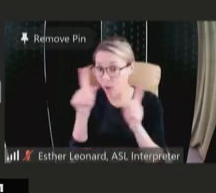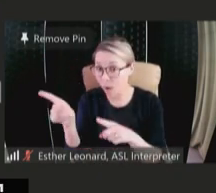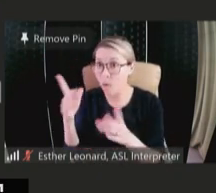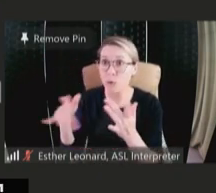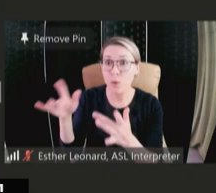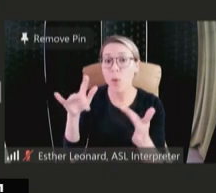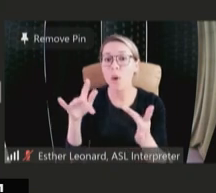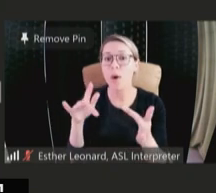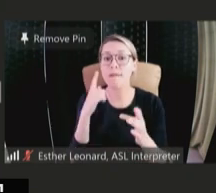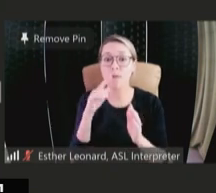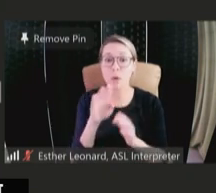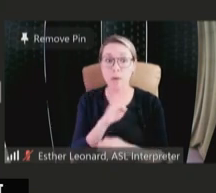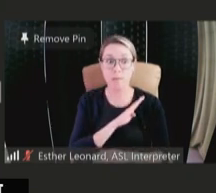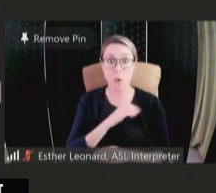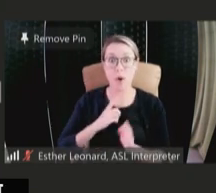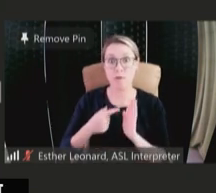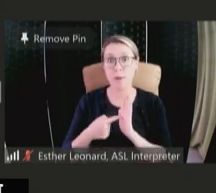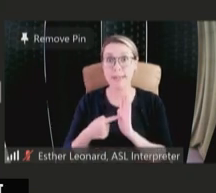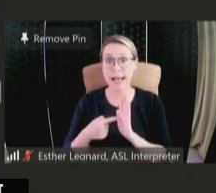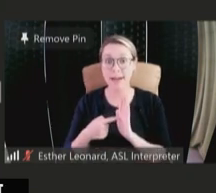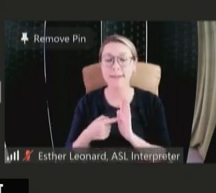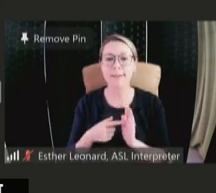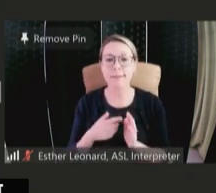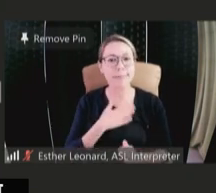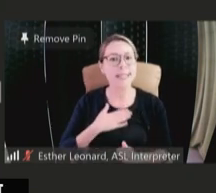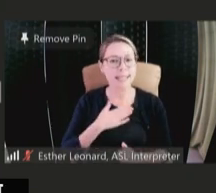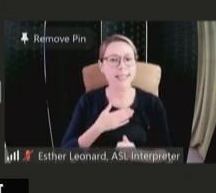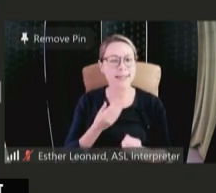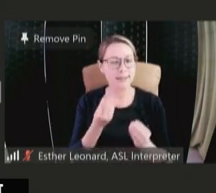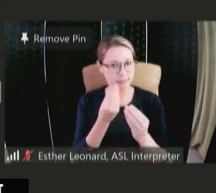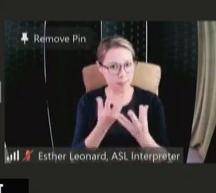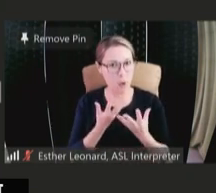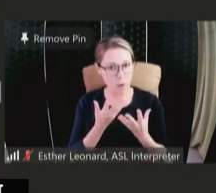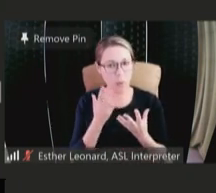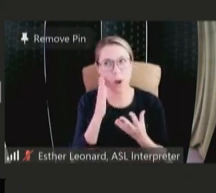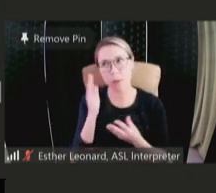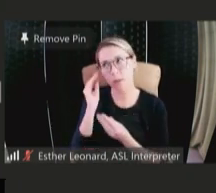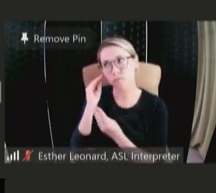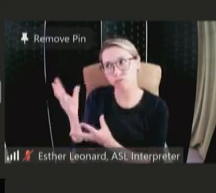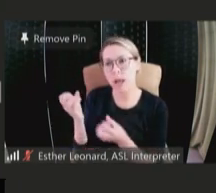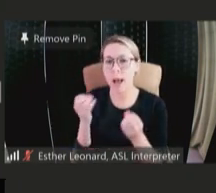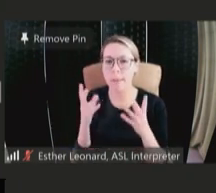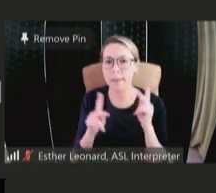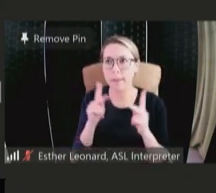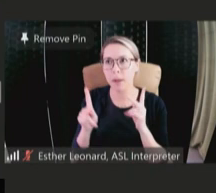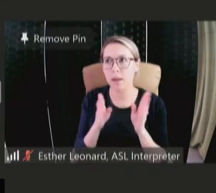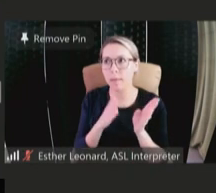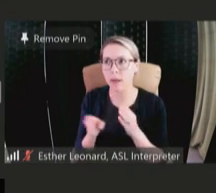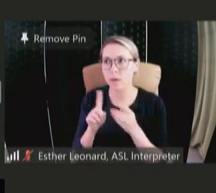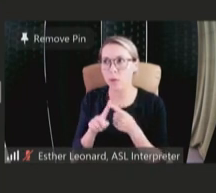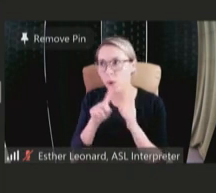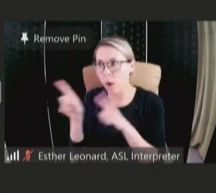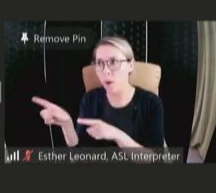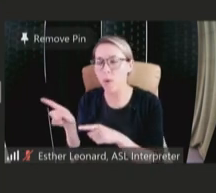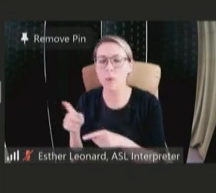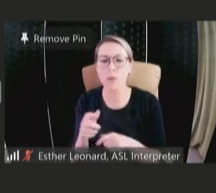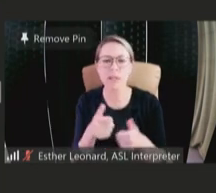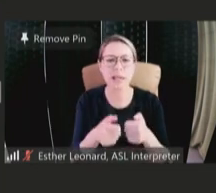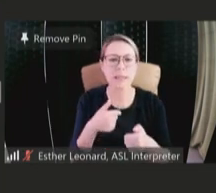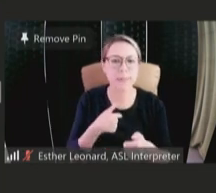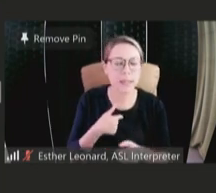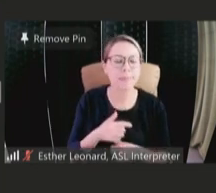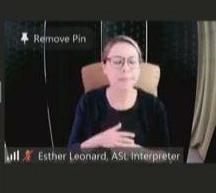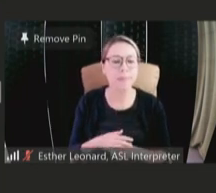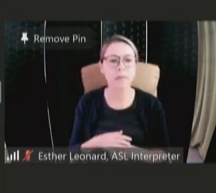of the board, please let me know so that I can give them a head count. You can just shoot me a quick text, but also please